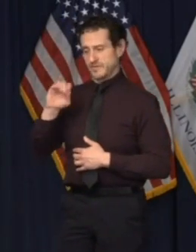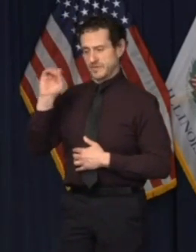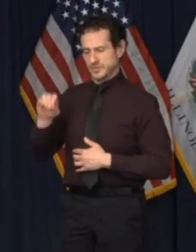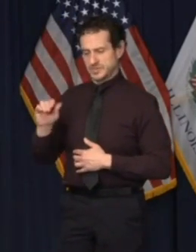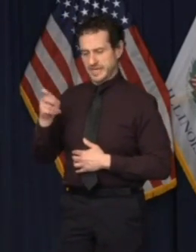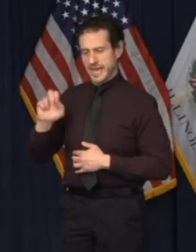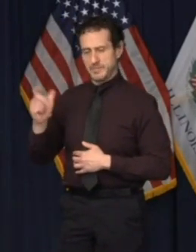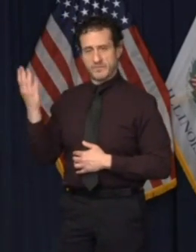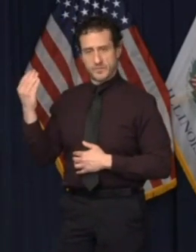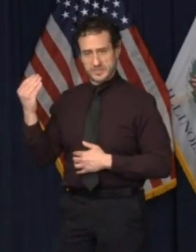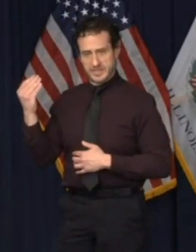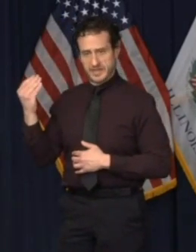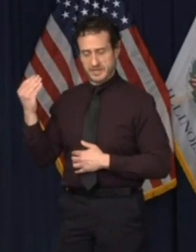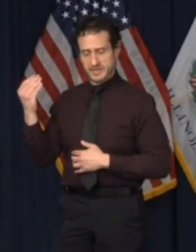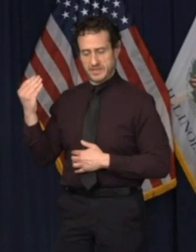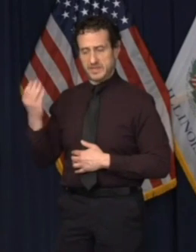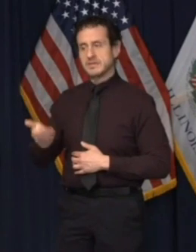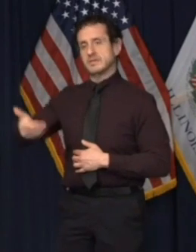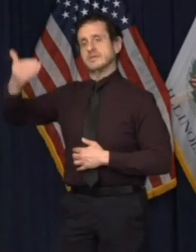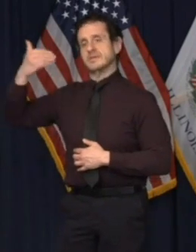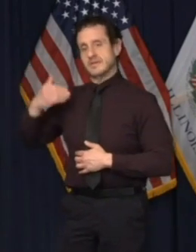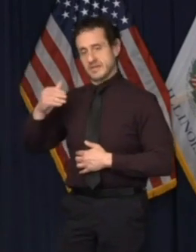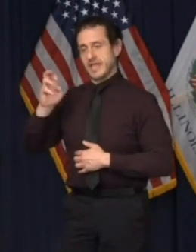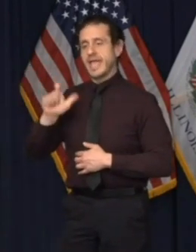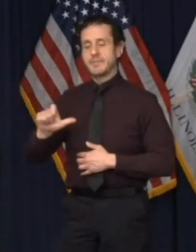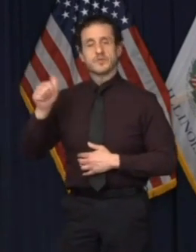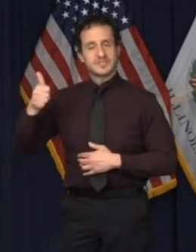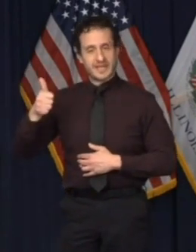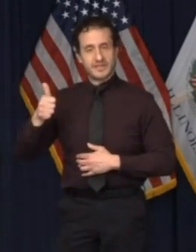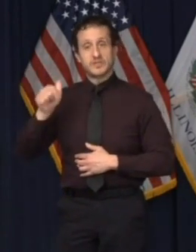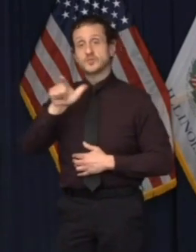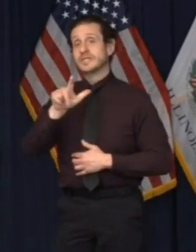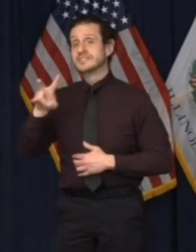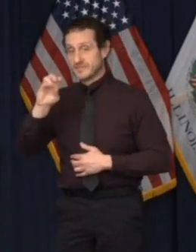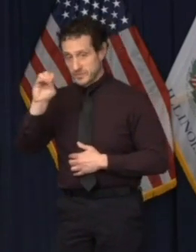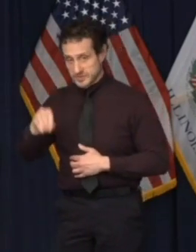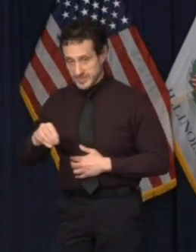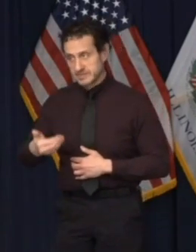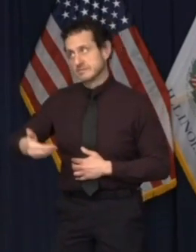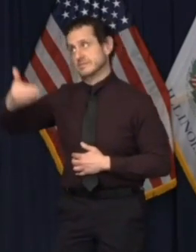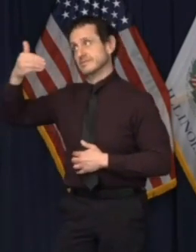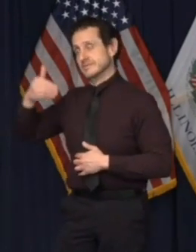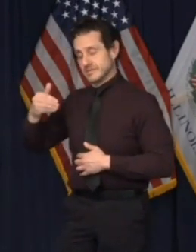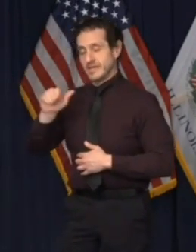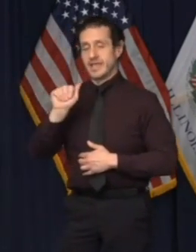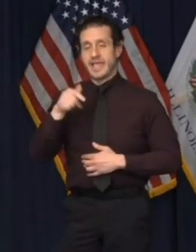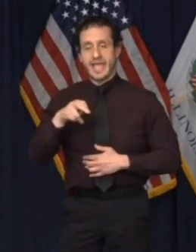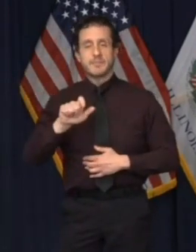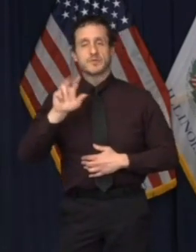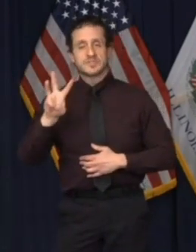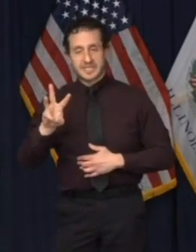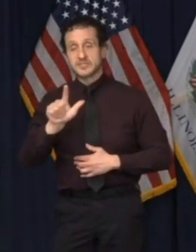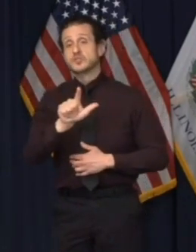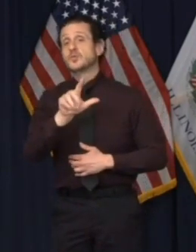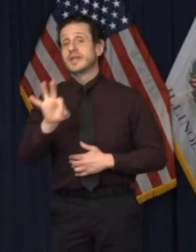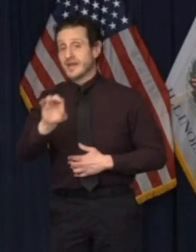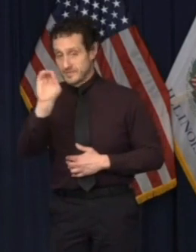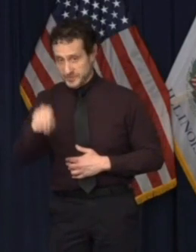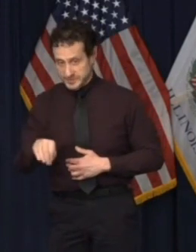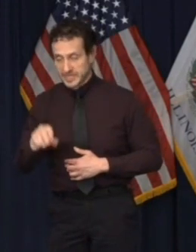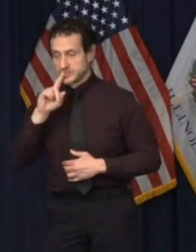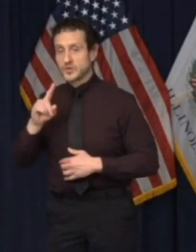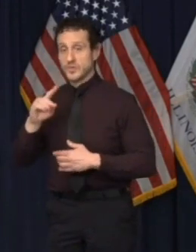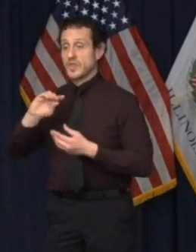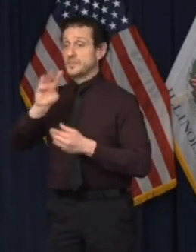April 14th, 27% on April 10th, and 29% on April 6th. And I'll add